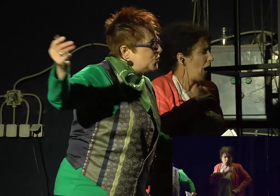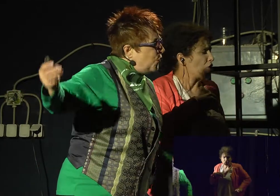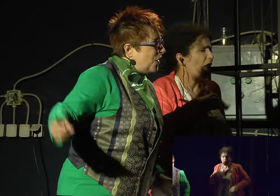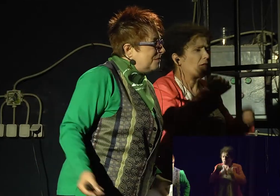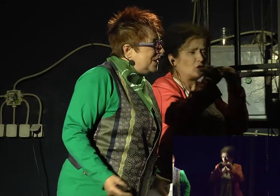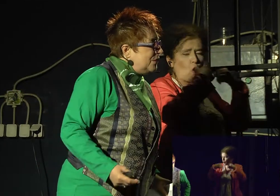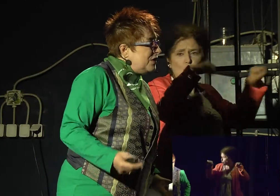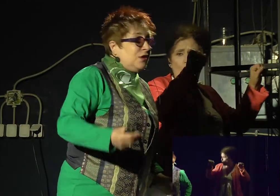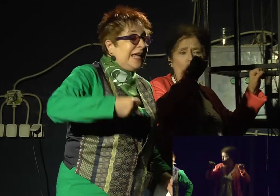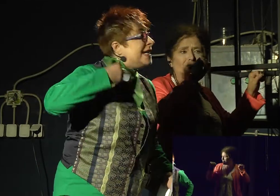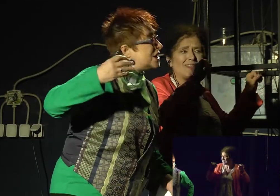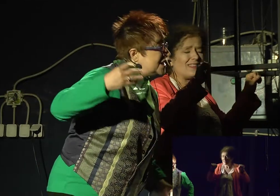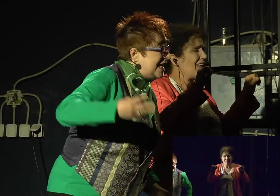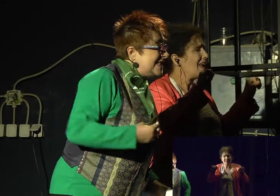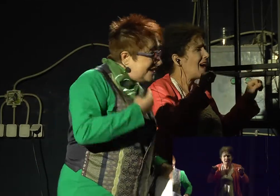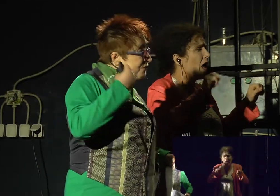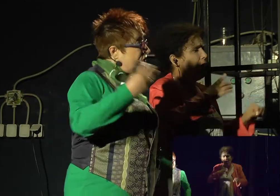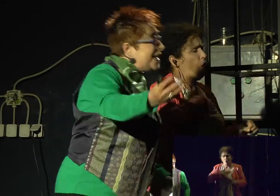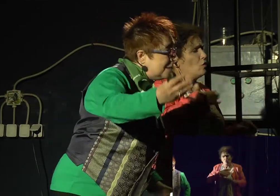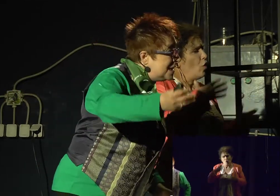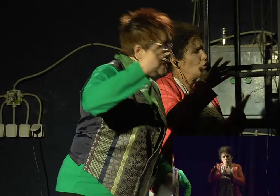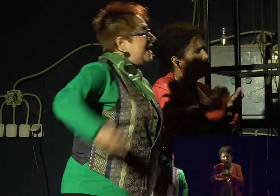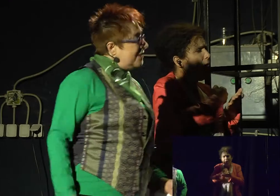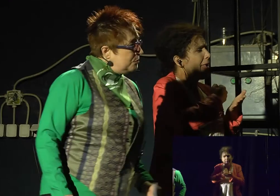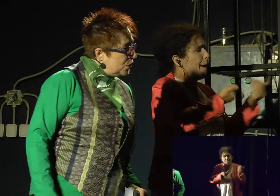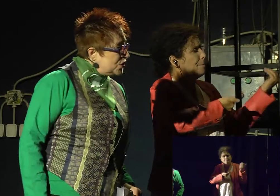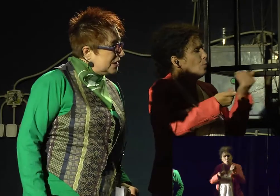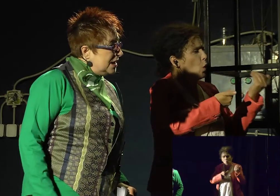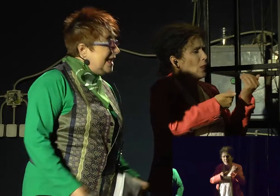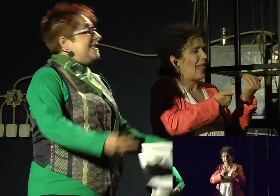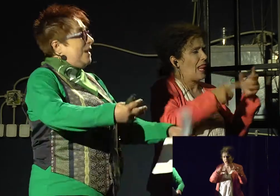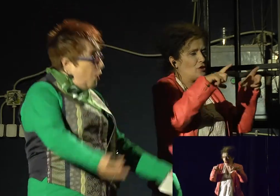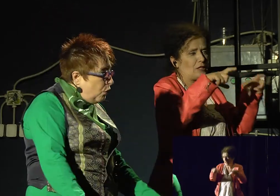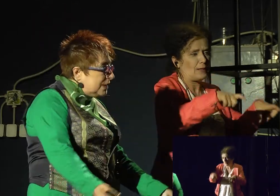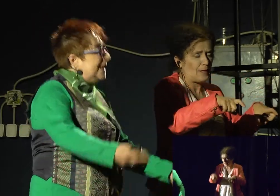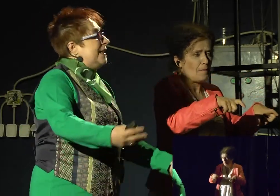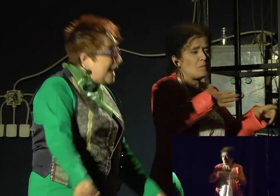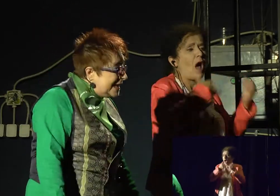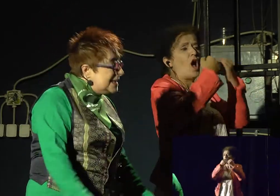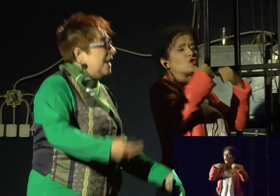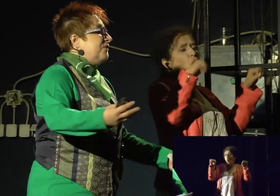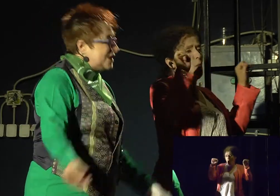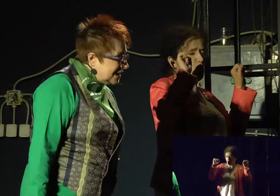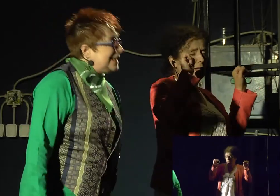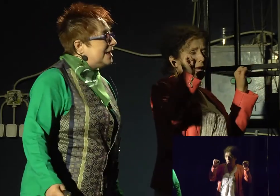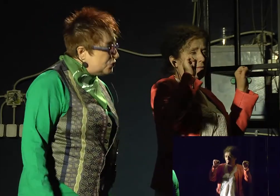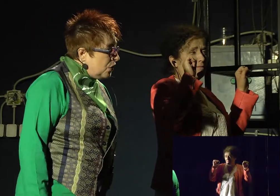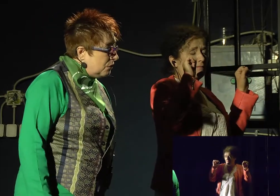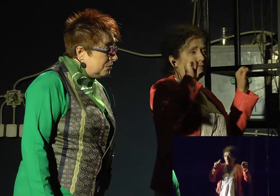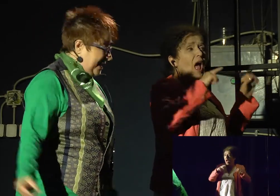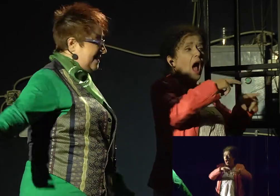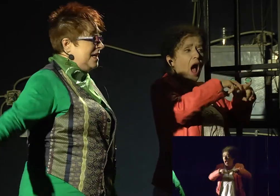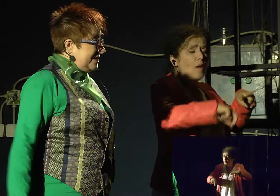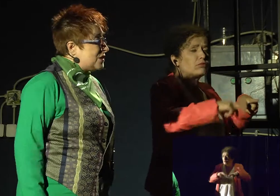by storm. You know, they thought they exercised their freedom to have an abortion as the only kind of fertility